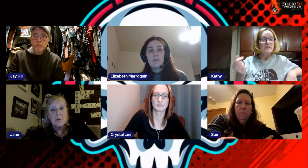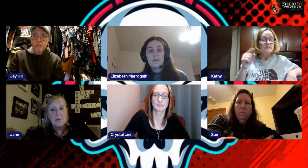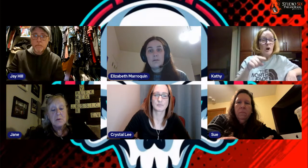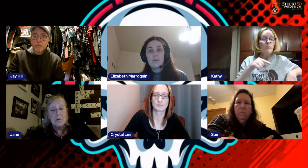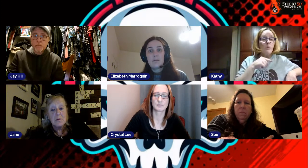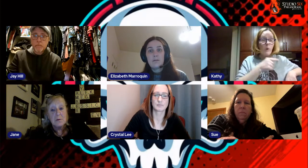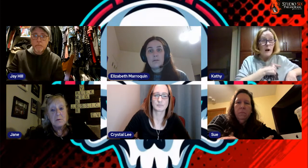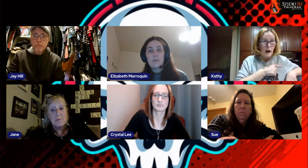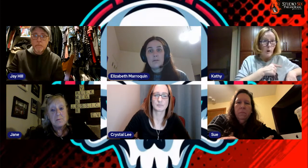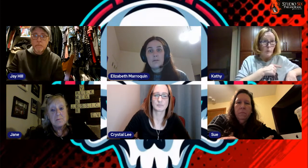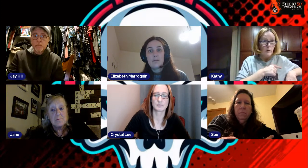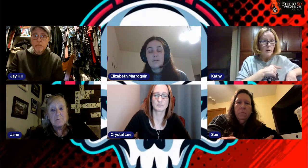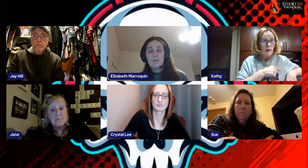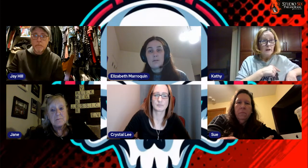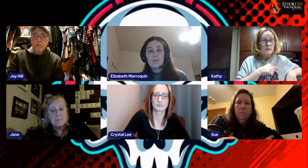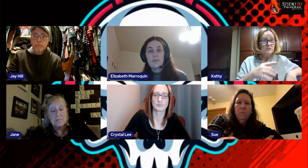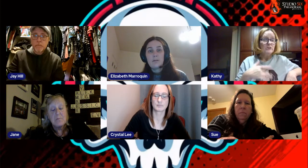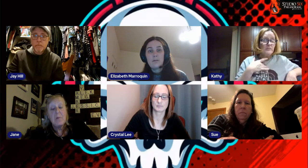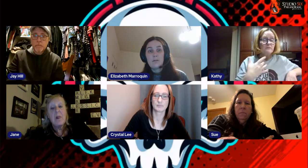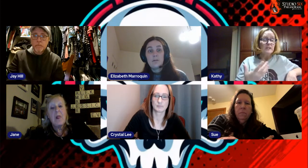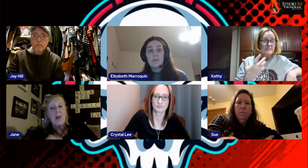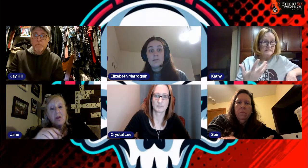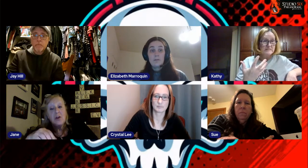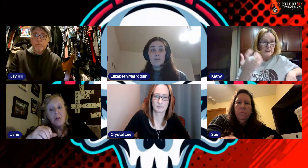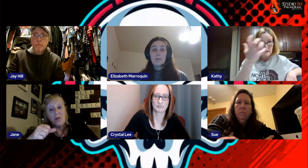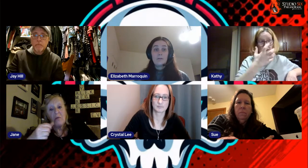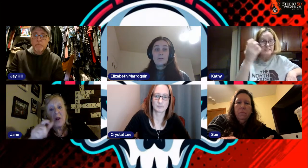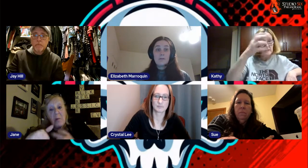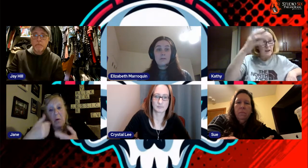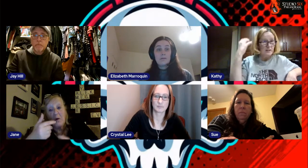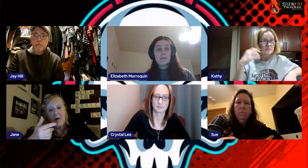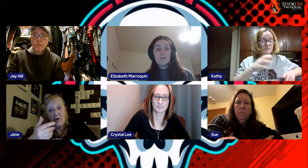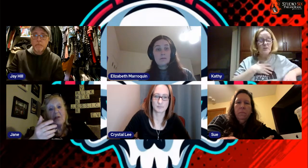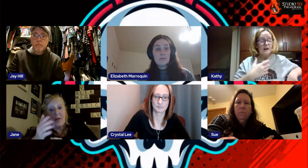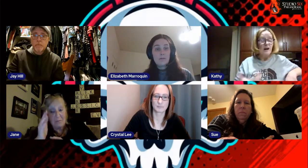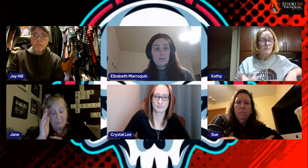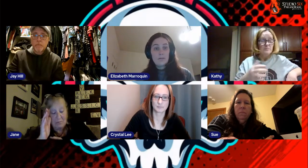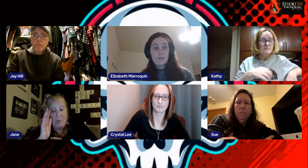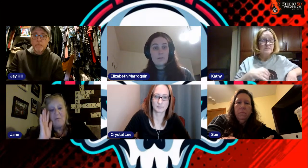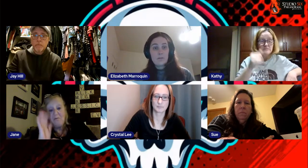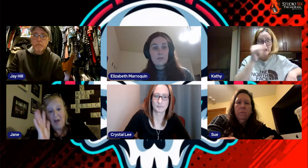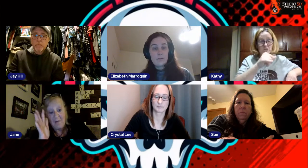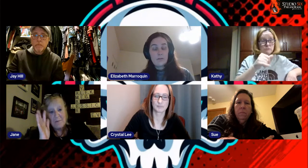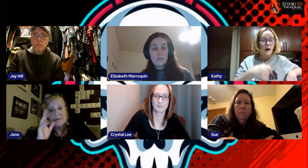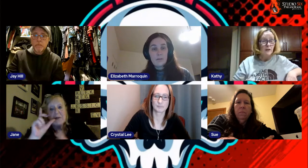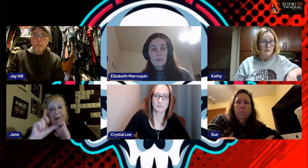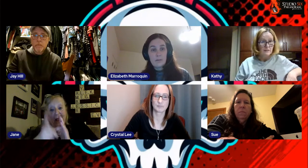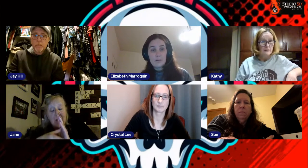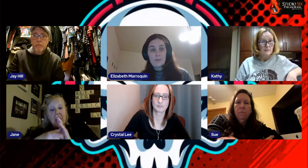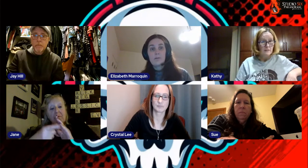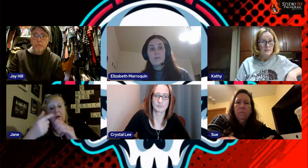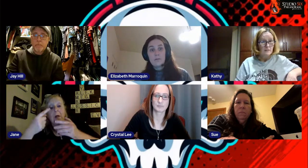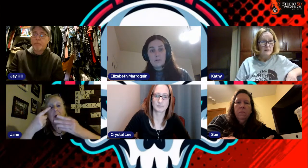another investigator to help her walk out because she felt really dizzy and it's like